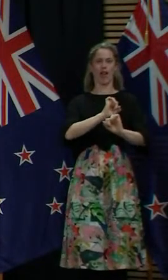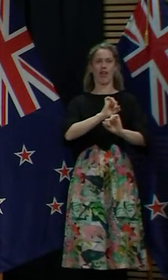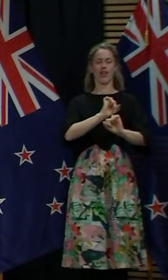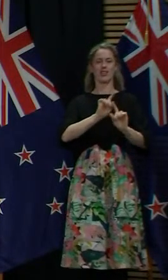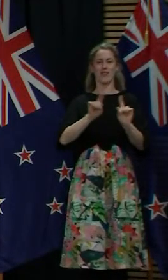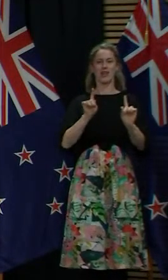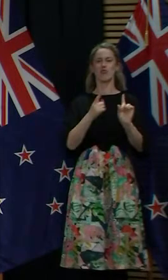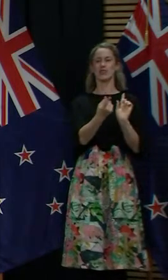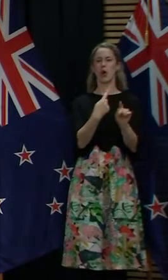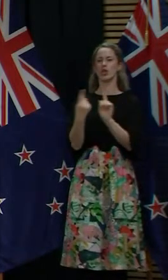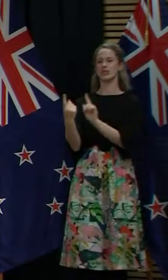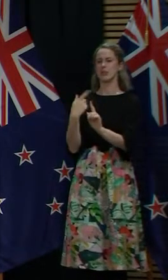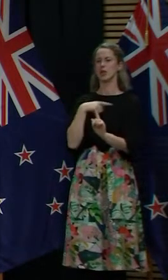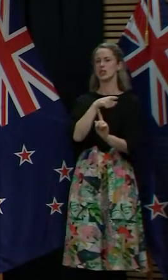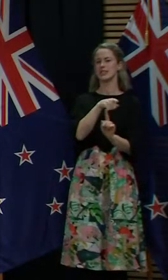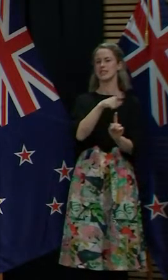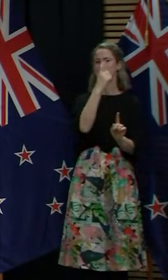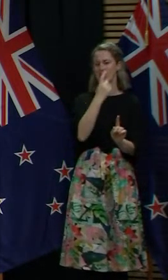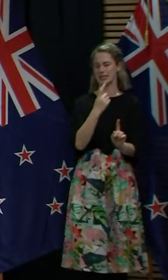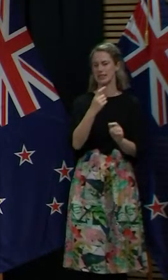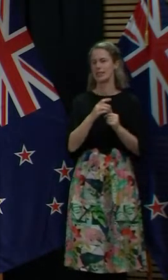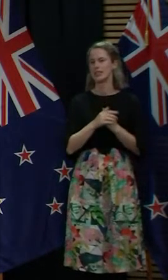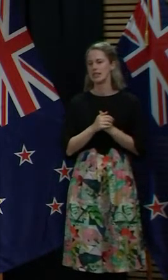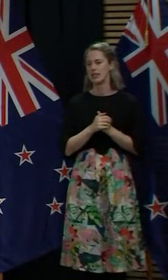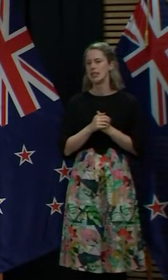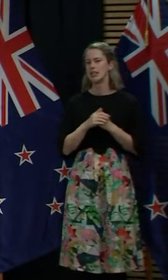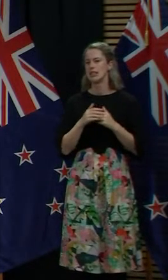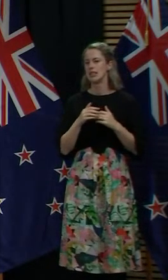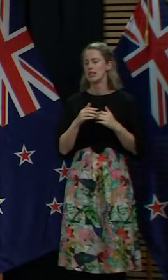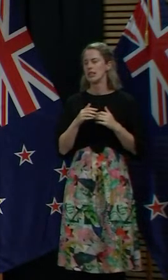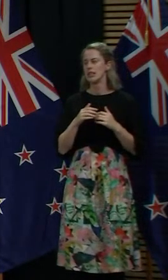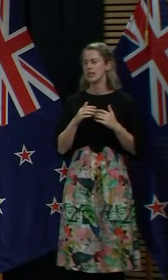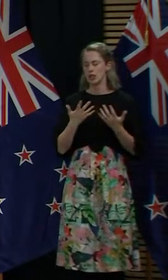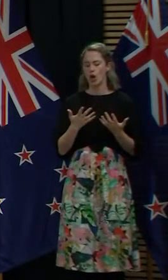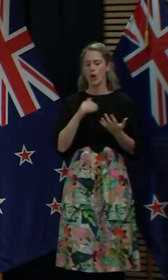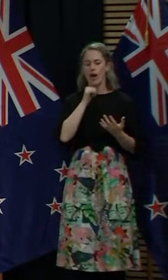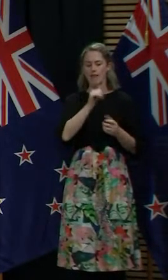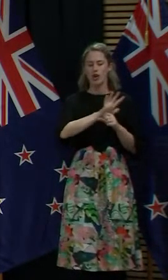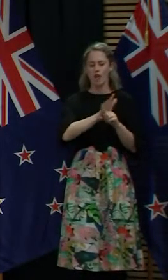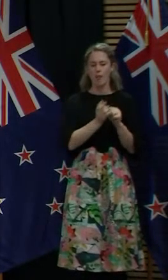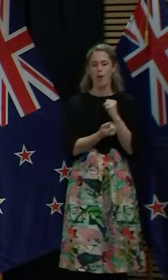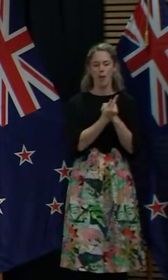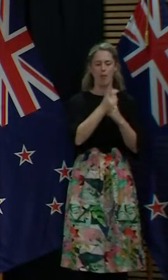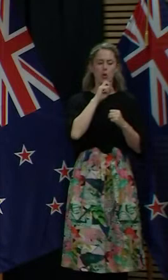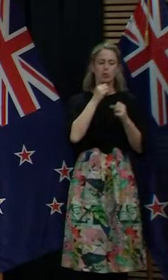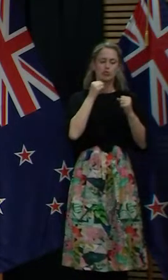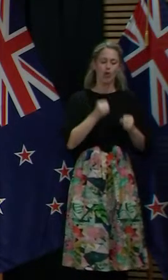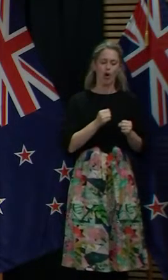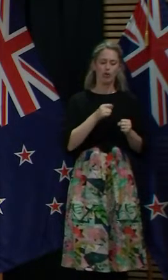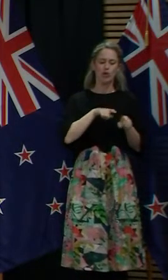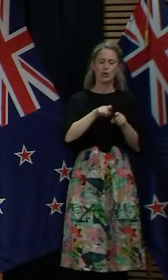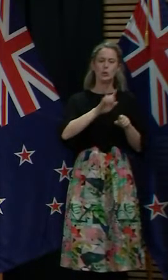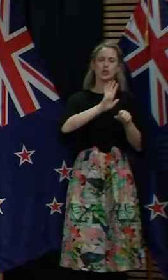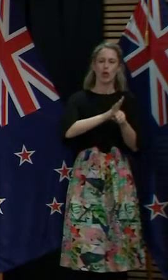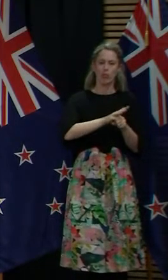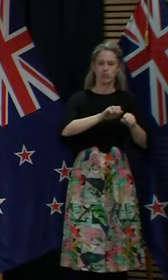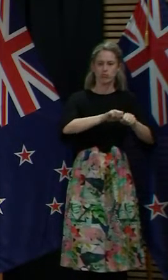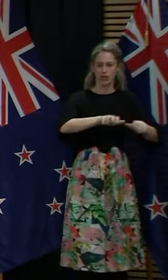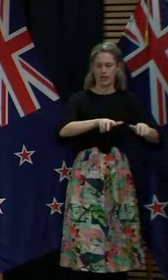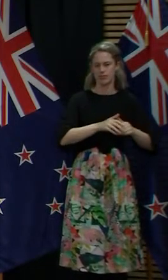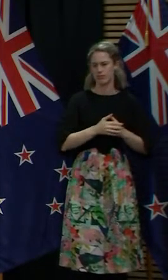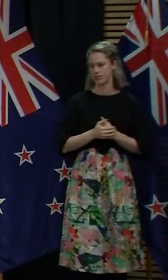that assumes this idea that we're not going to act aggressively with COVID. We always have, and we are saying we will. Continue